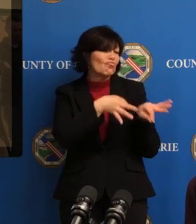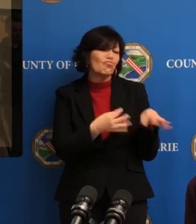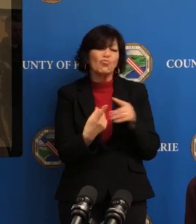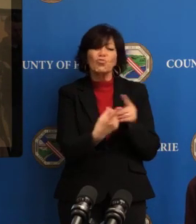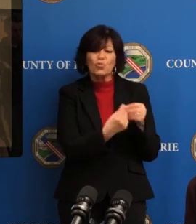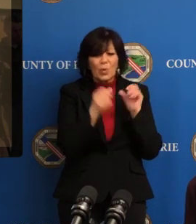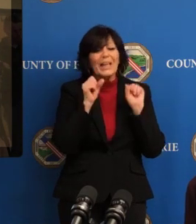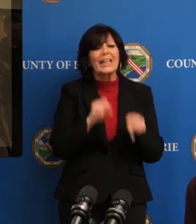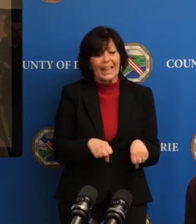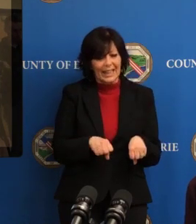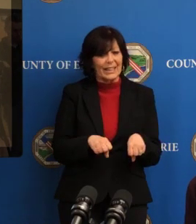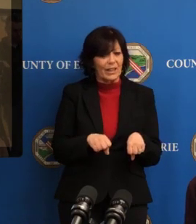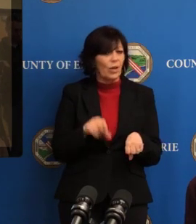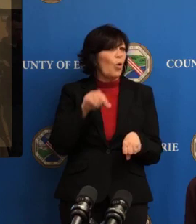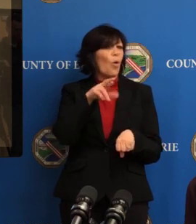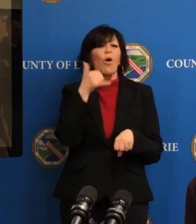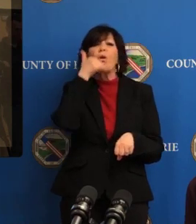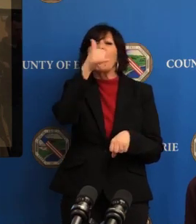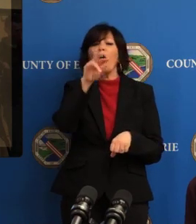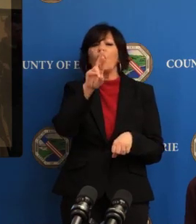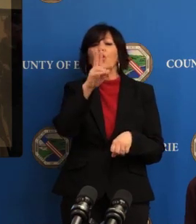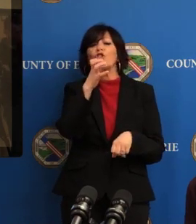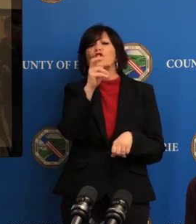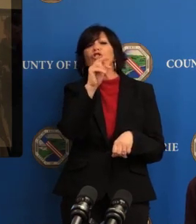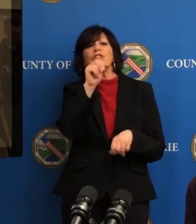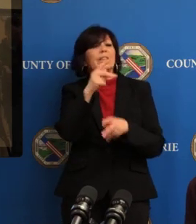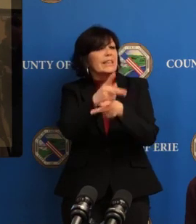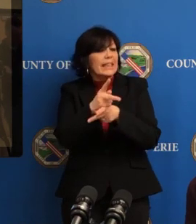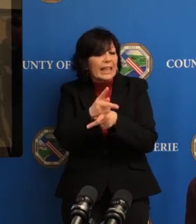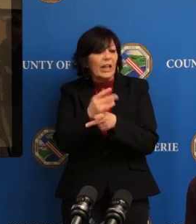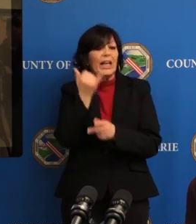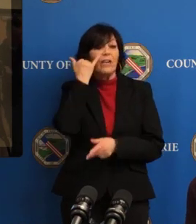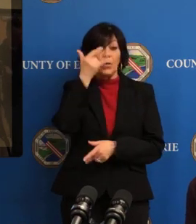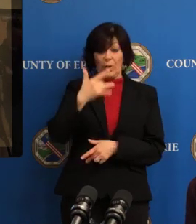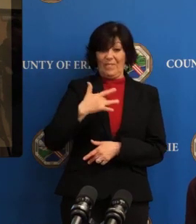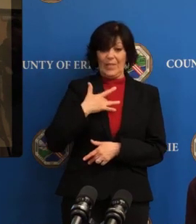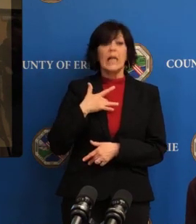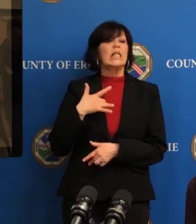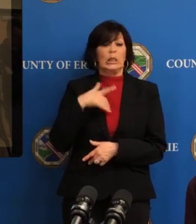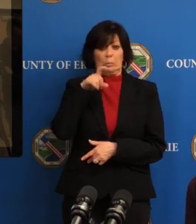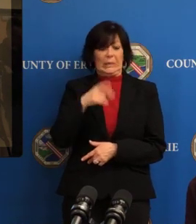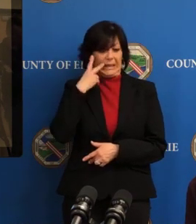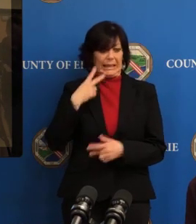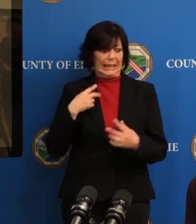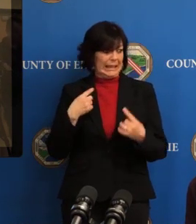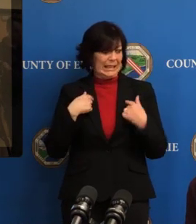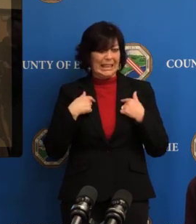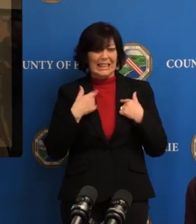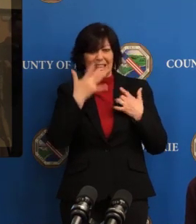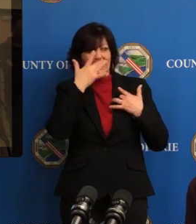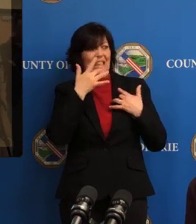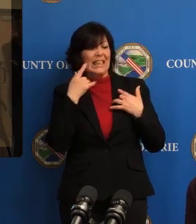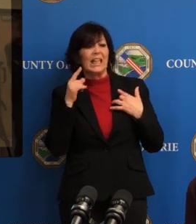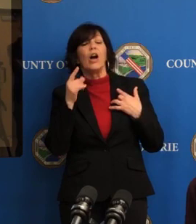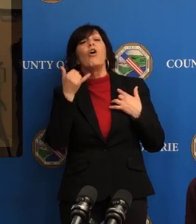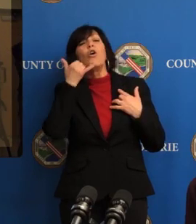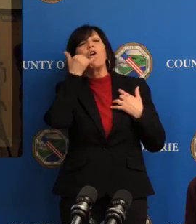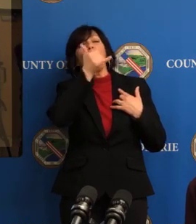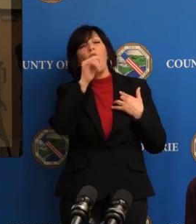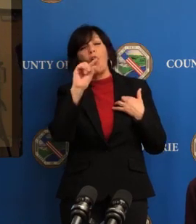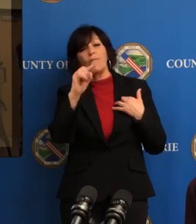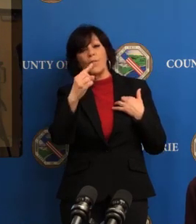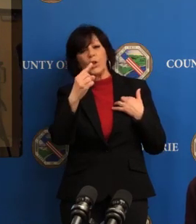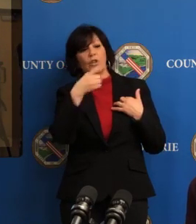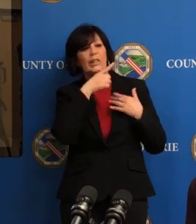provider or call and if you feel that you need to be seen at one of these facilities, call ahead so they